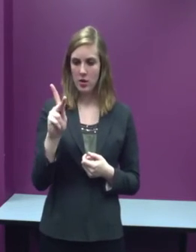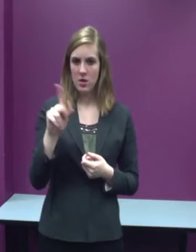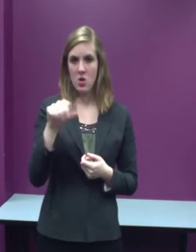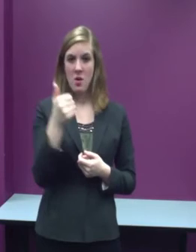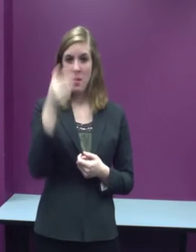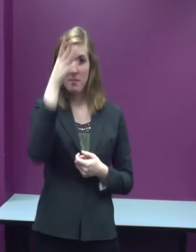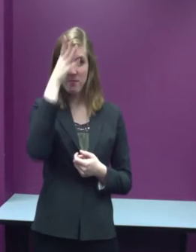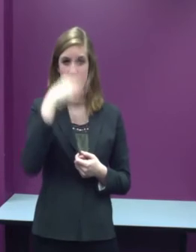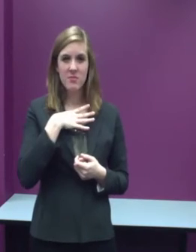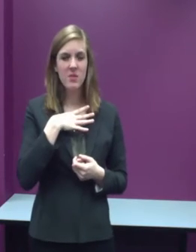Lewis had found the Shoshone.